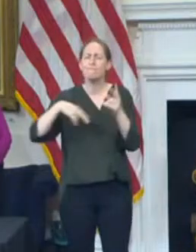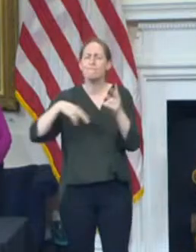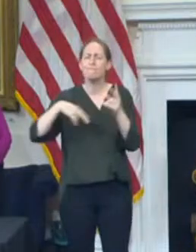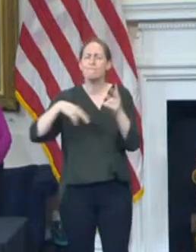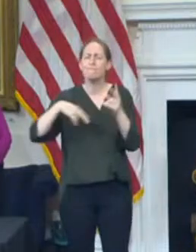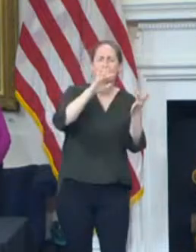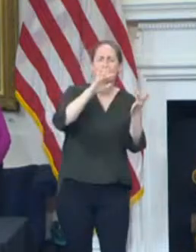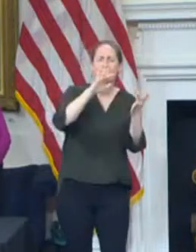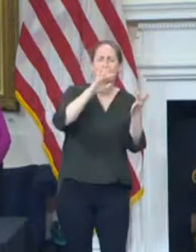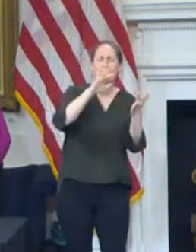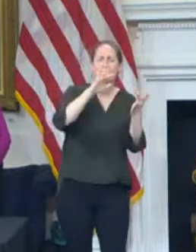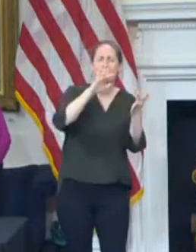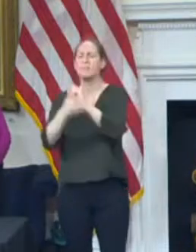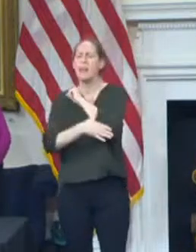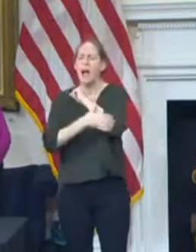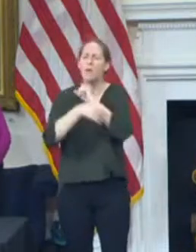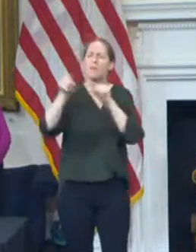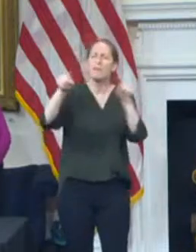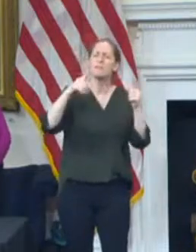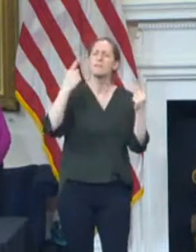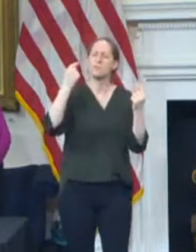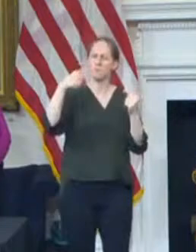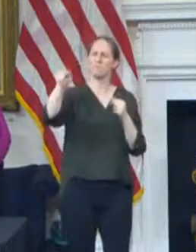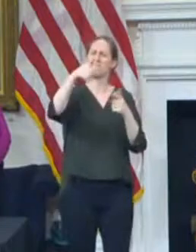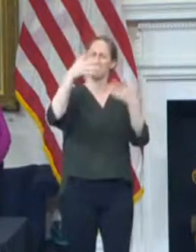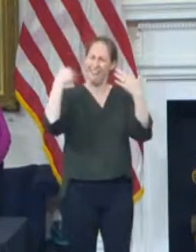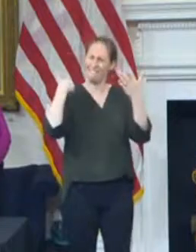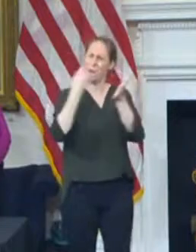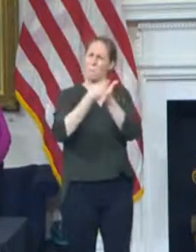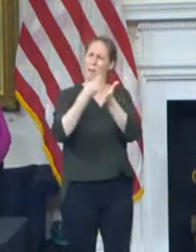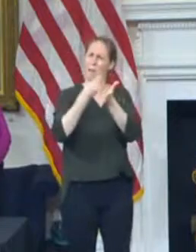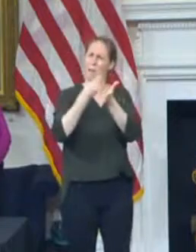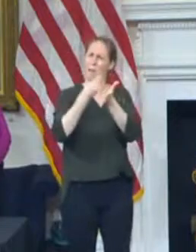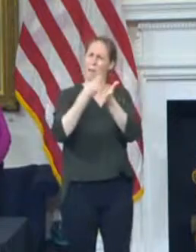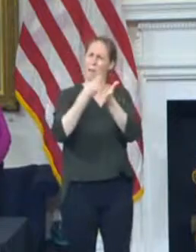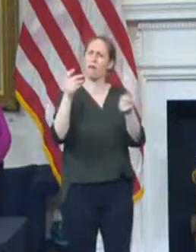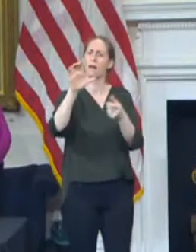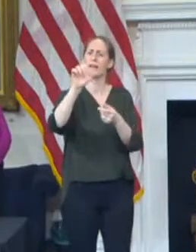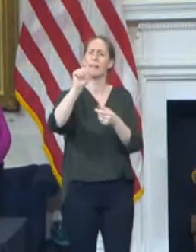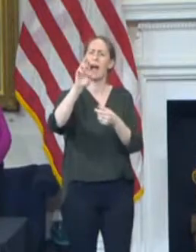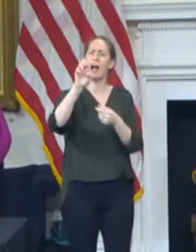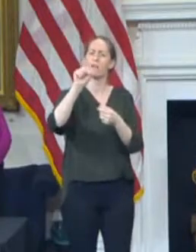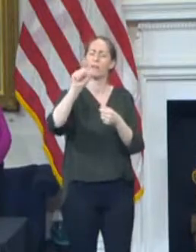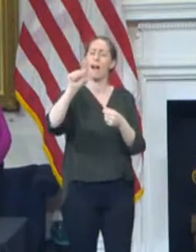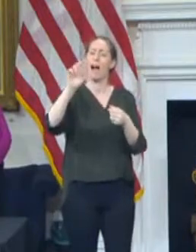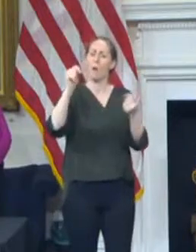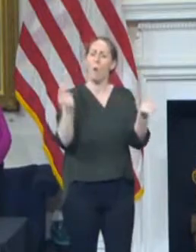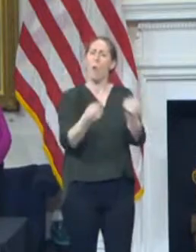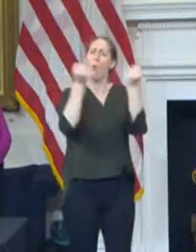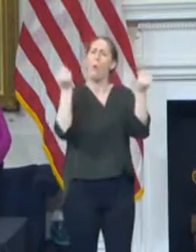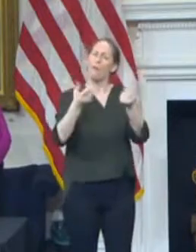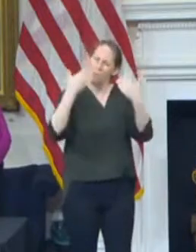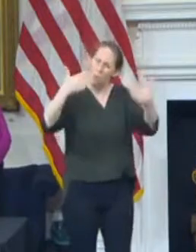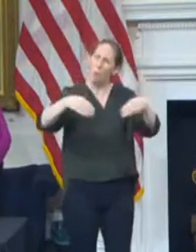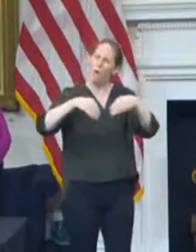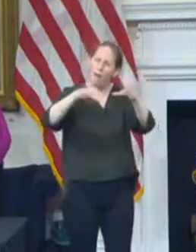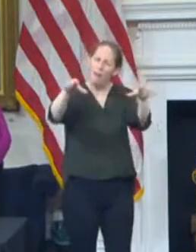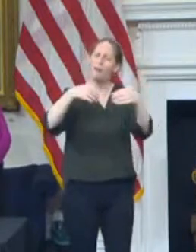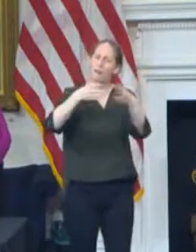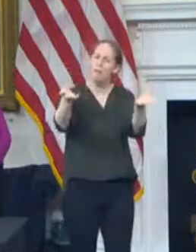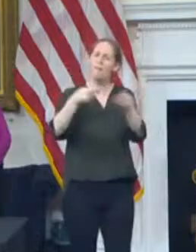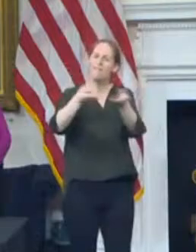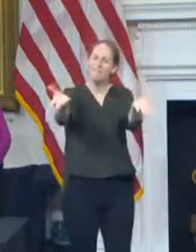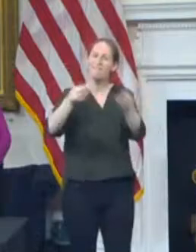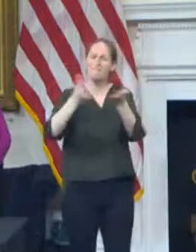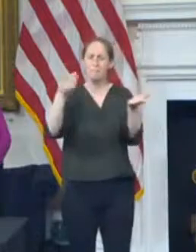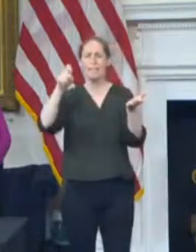to county leaders to strongly encourage them to use some of their remaining CARES Act resources to build up their supplies